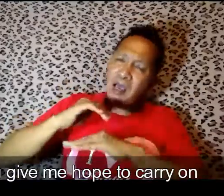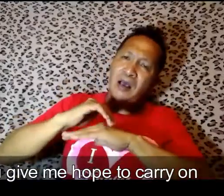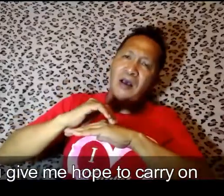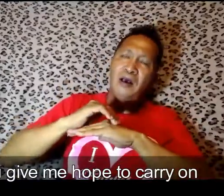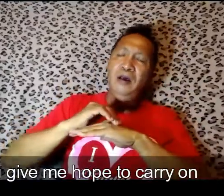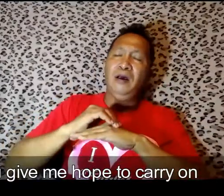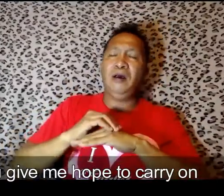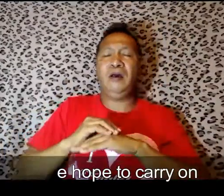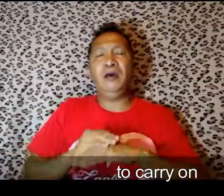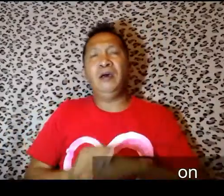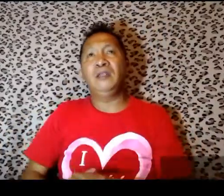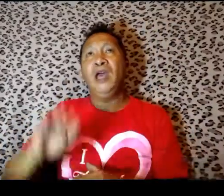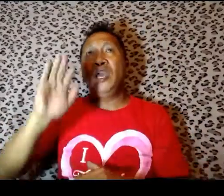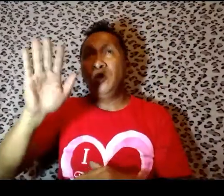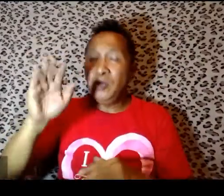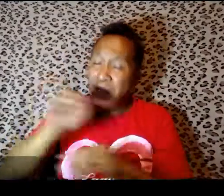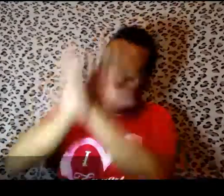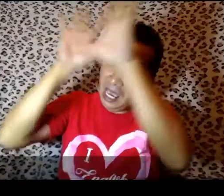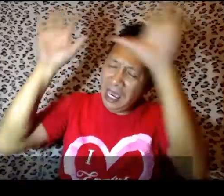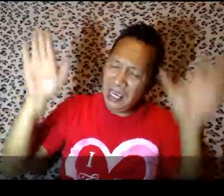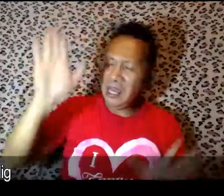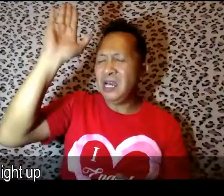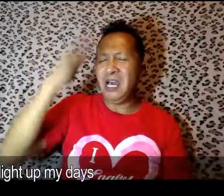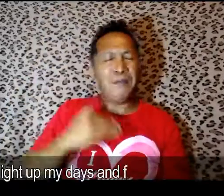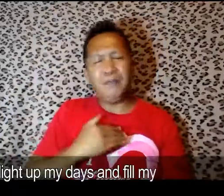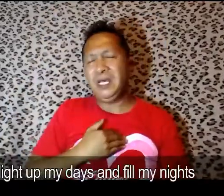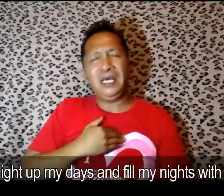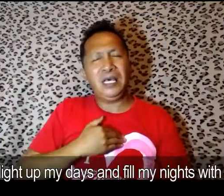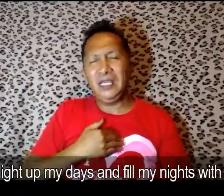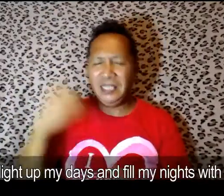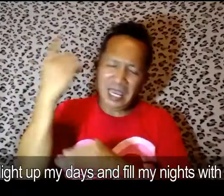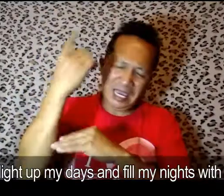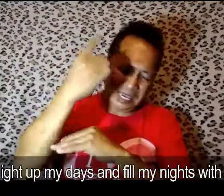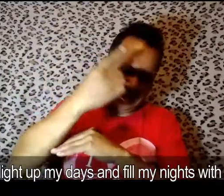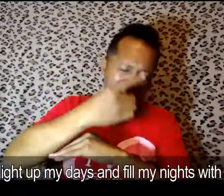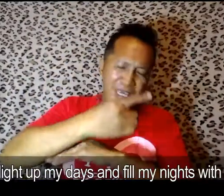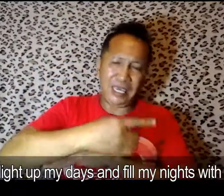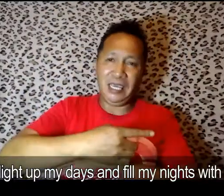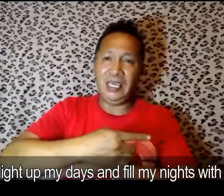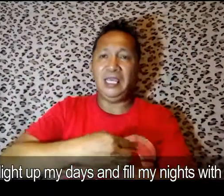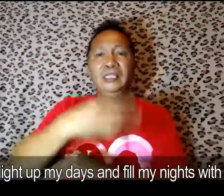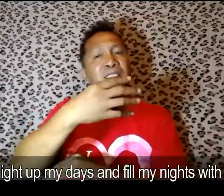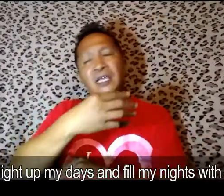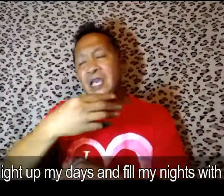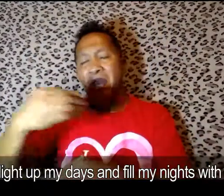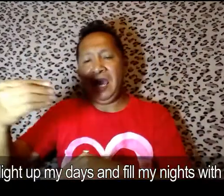on You light up my days